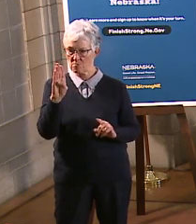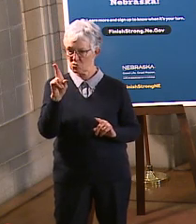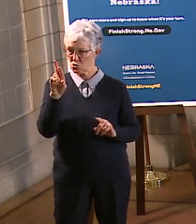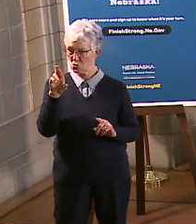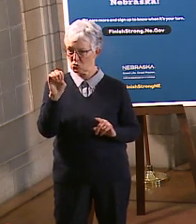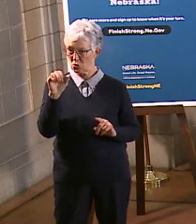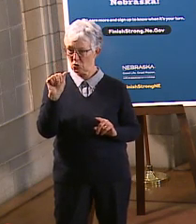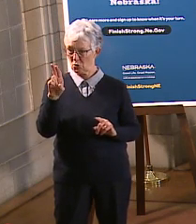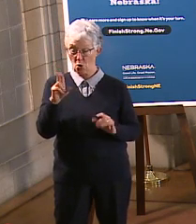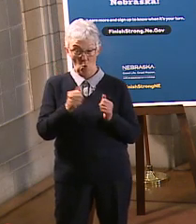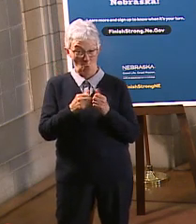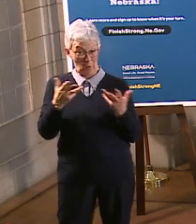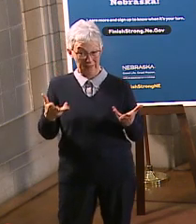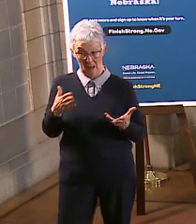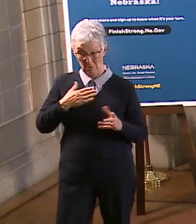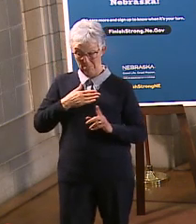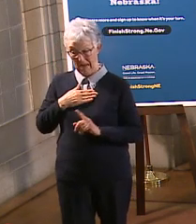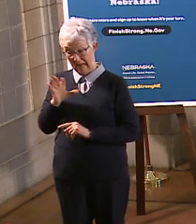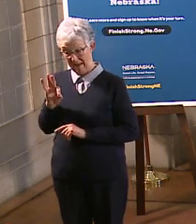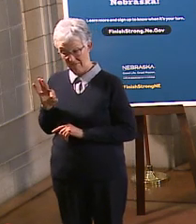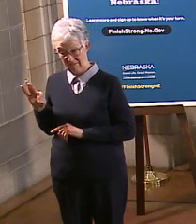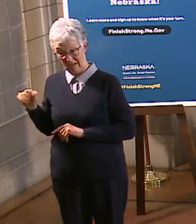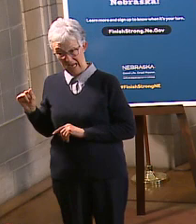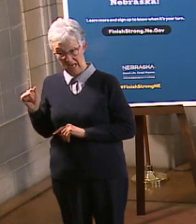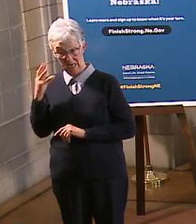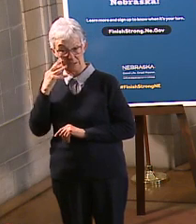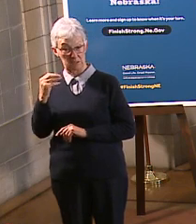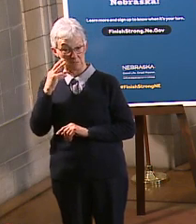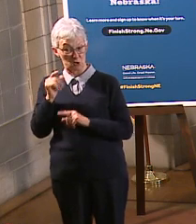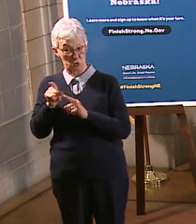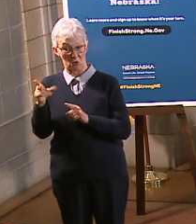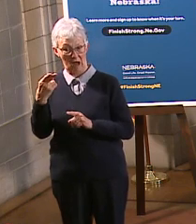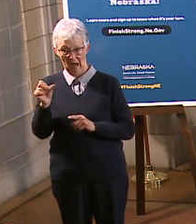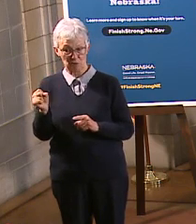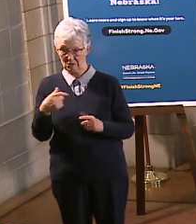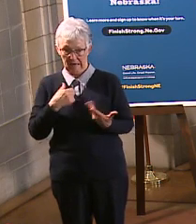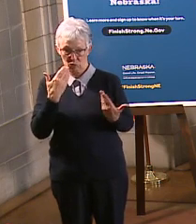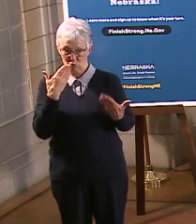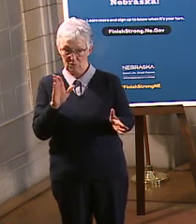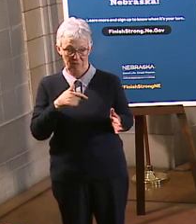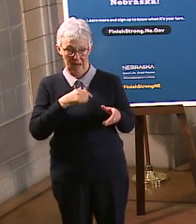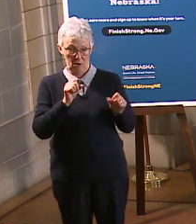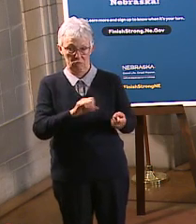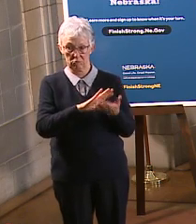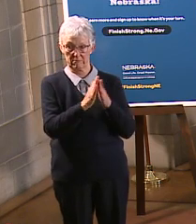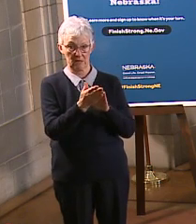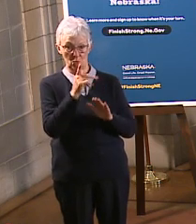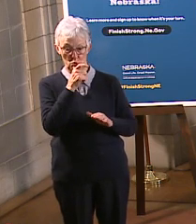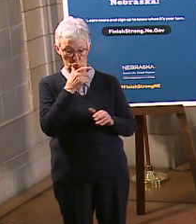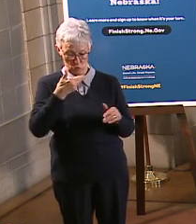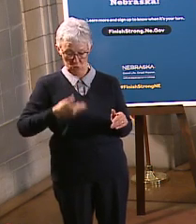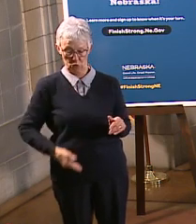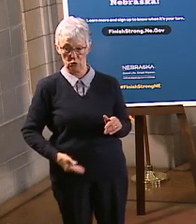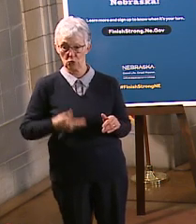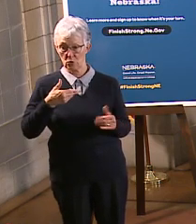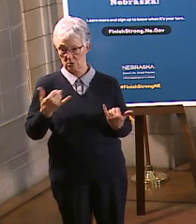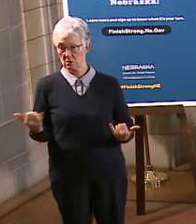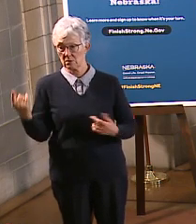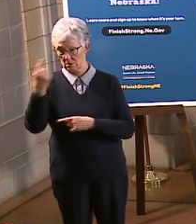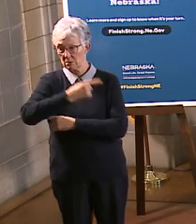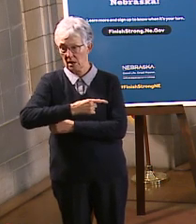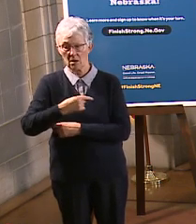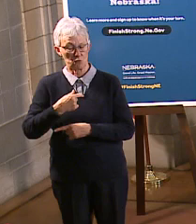FFA experience, I don't know if I would have been able to do that. And again, Farm Bureau is so proud to be able to partner with the Nebraska